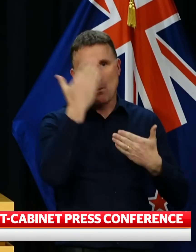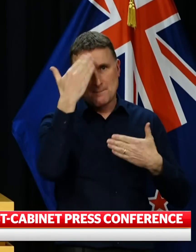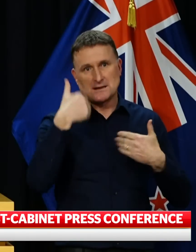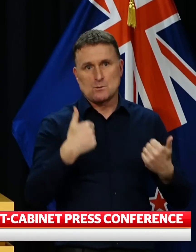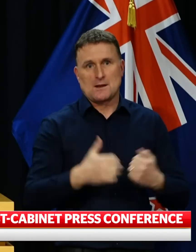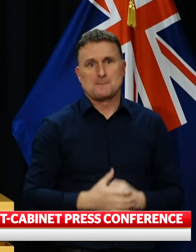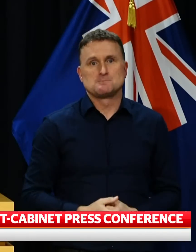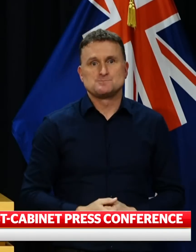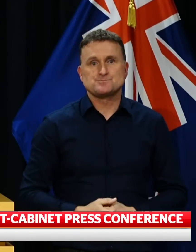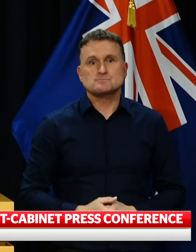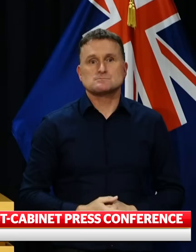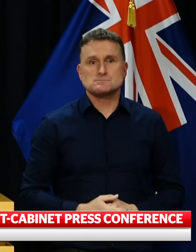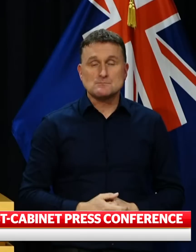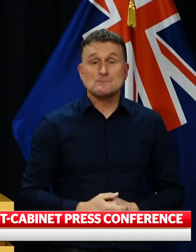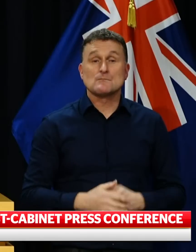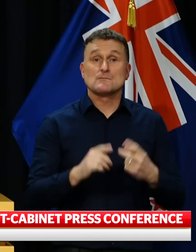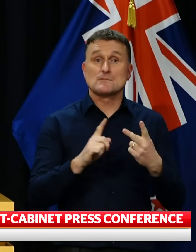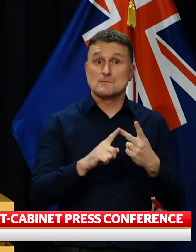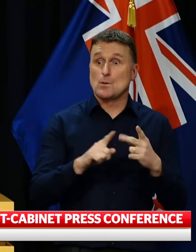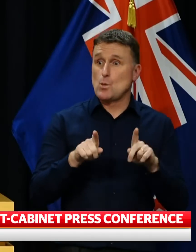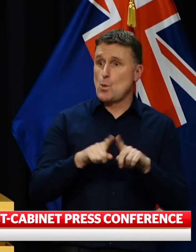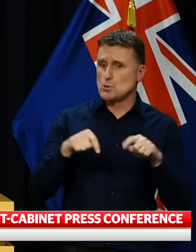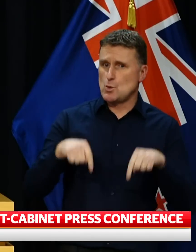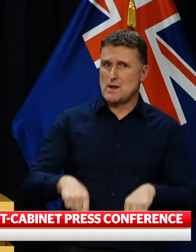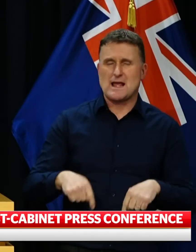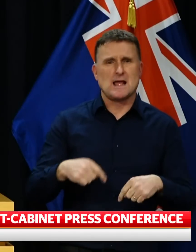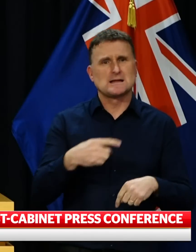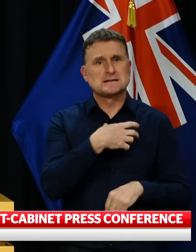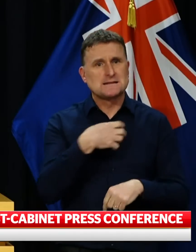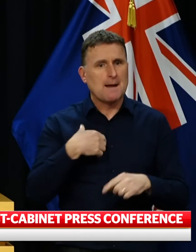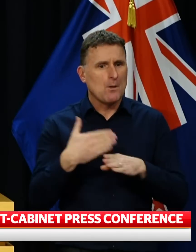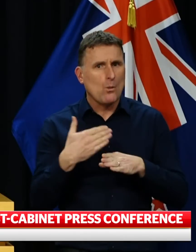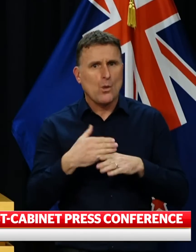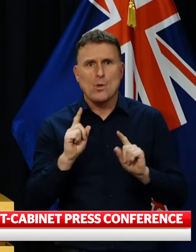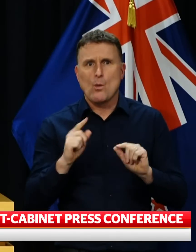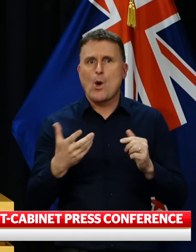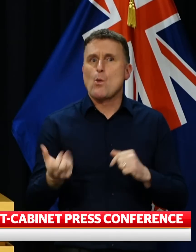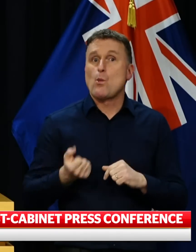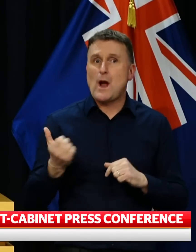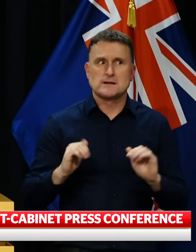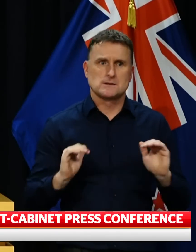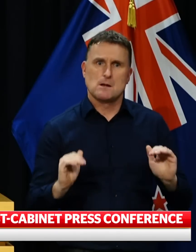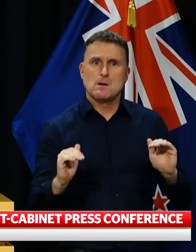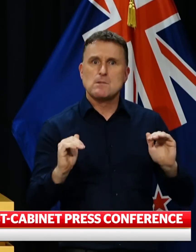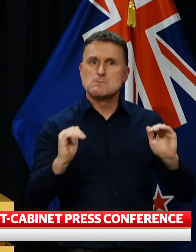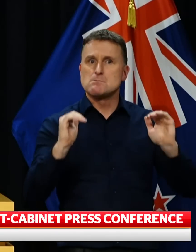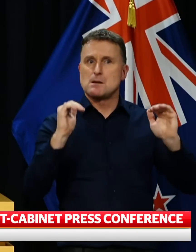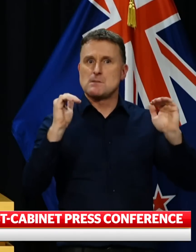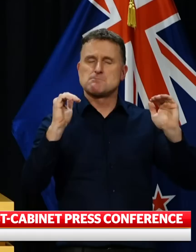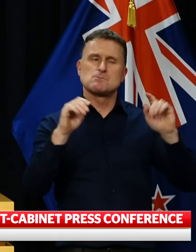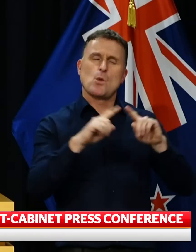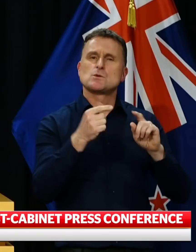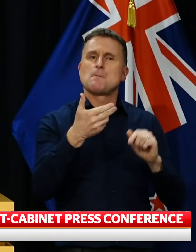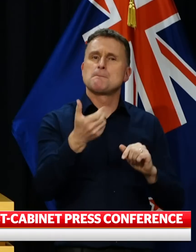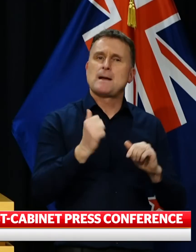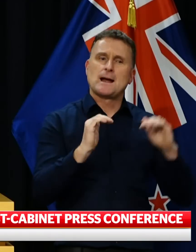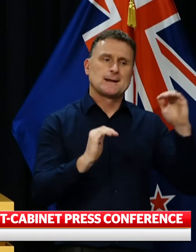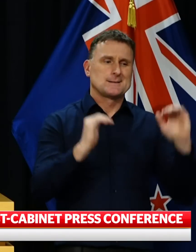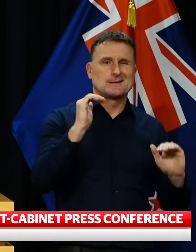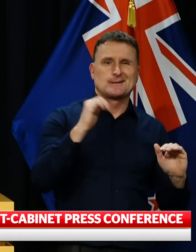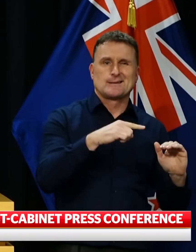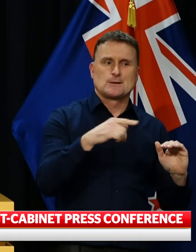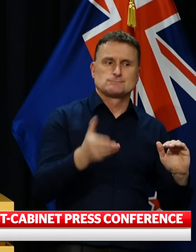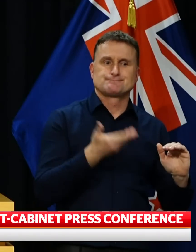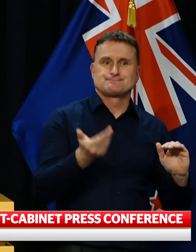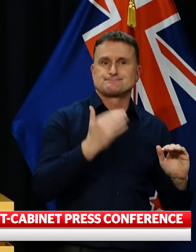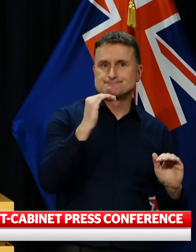that the government can highlight is the work that we've been doing to lift wages across the board and to reduce pay inequality. Last week,